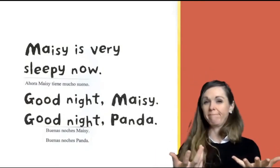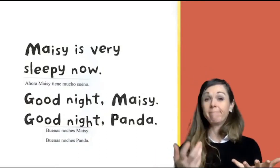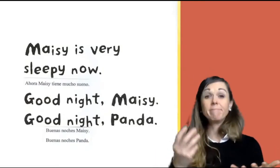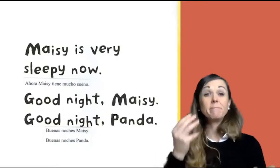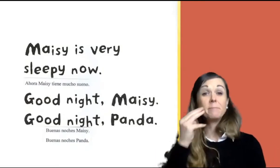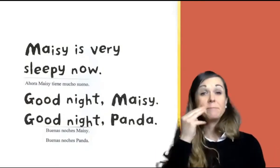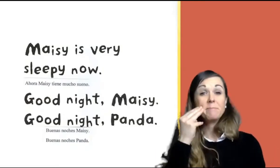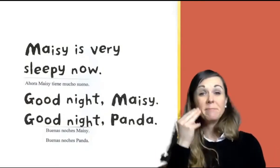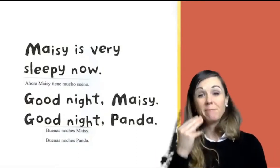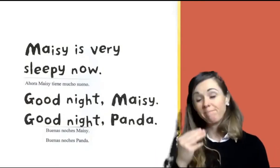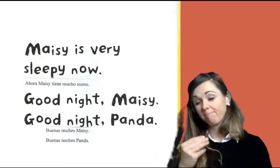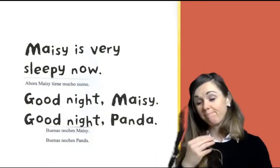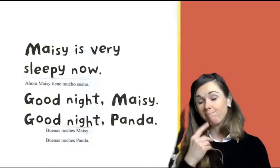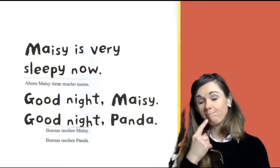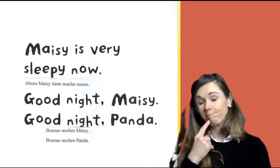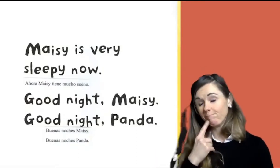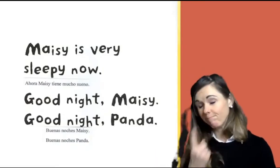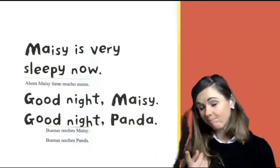exhausted.